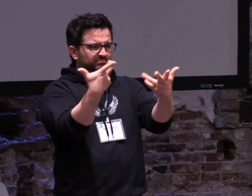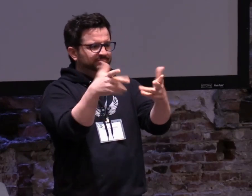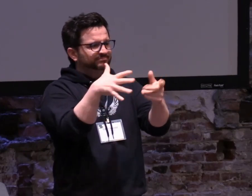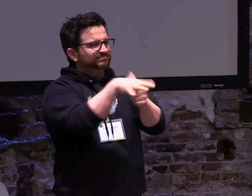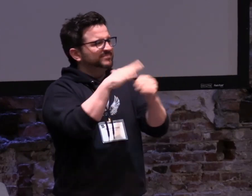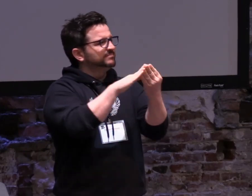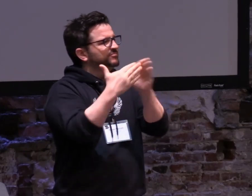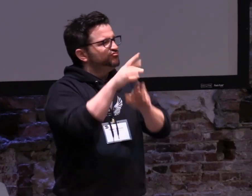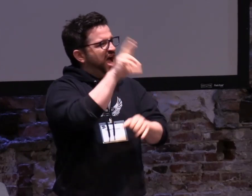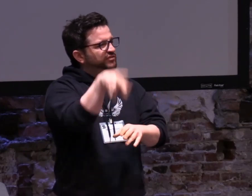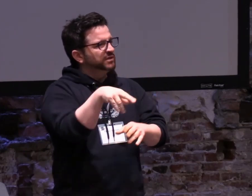I won